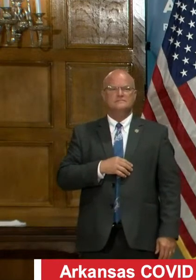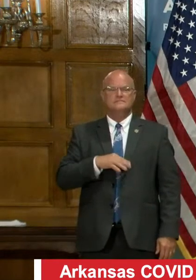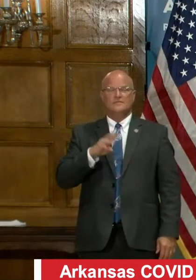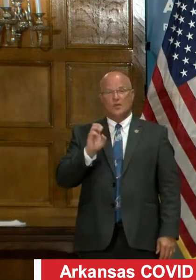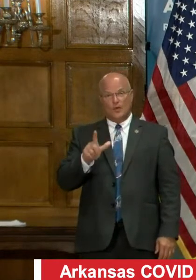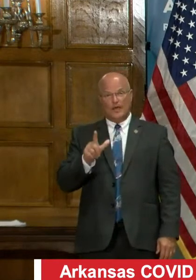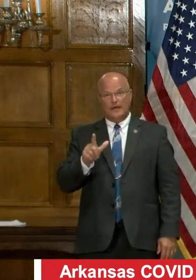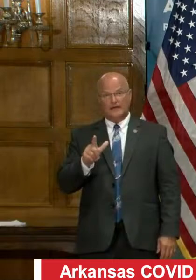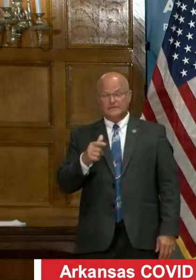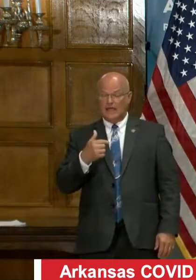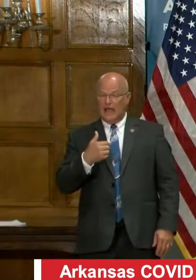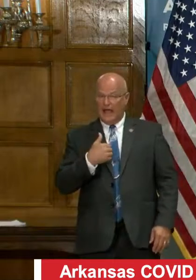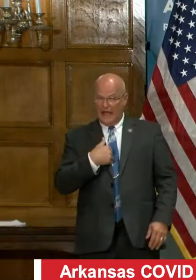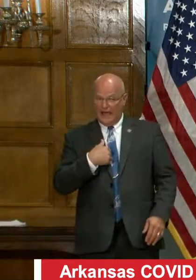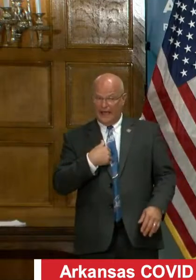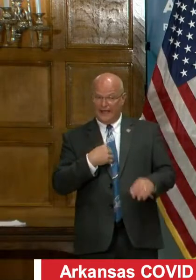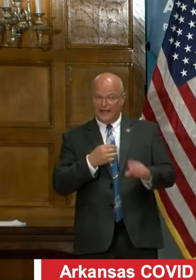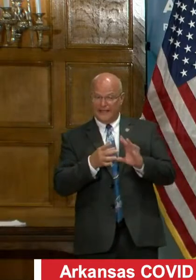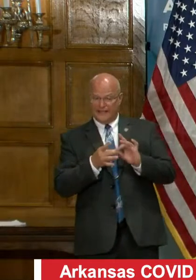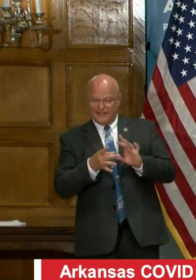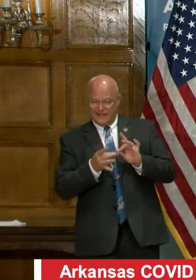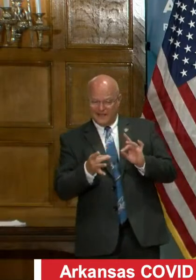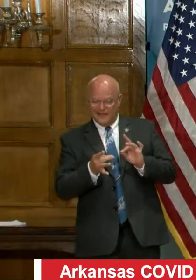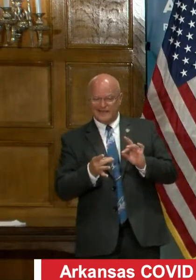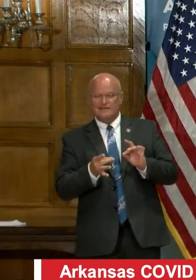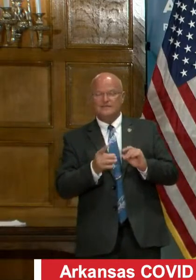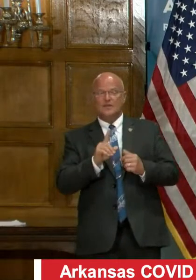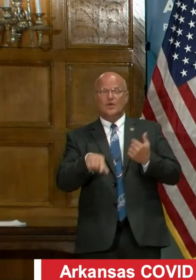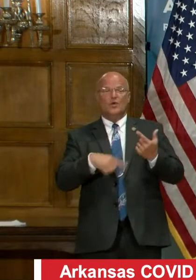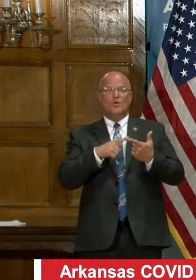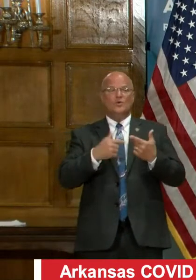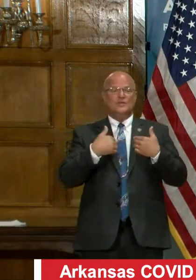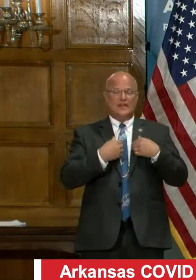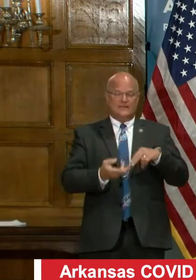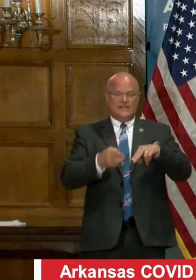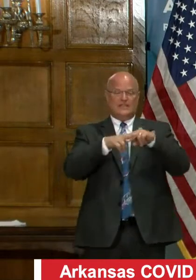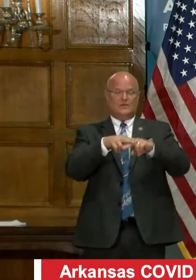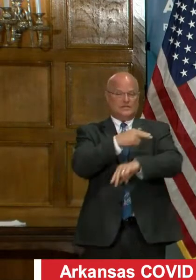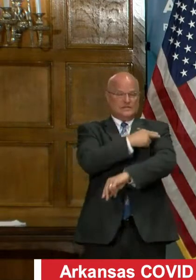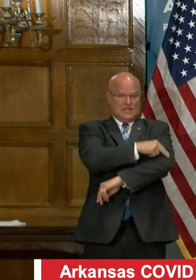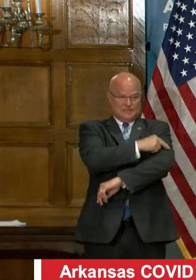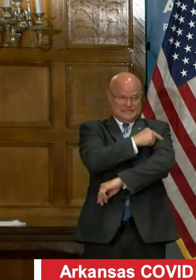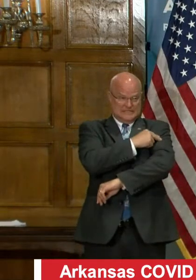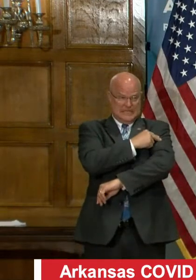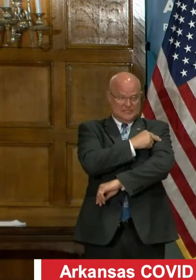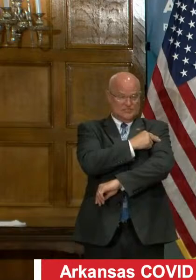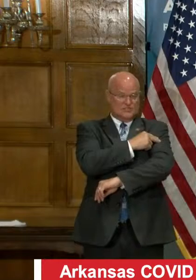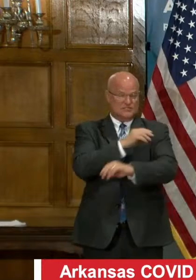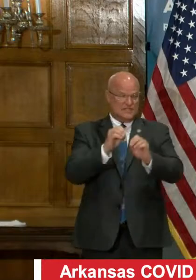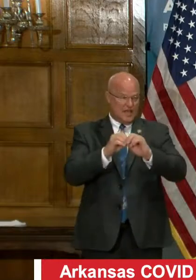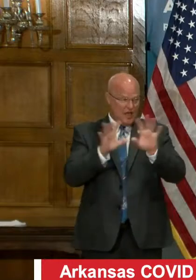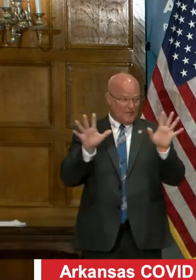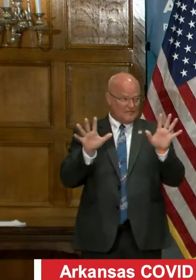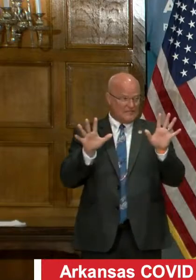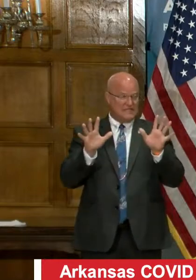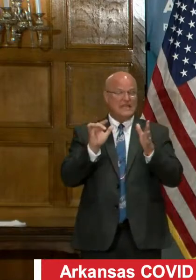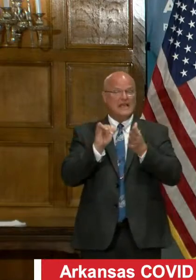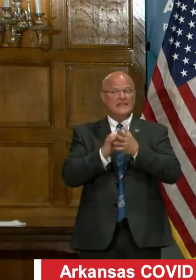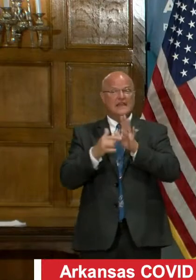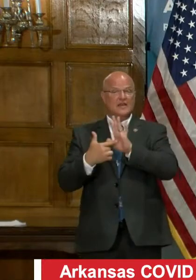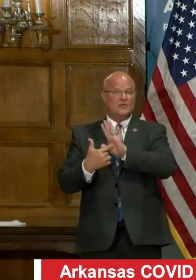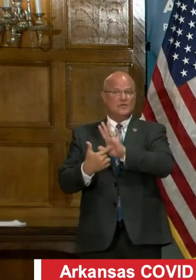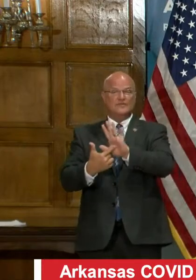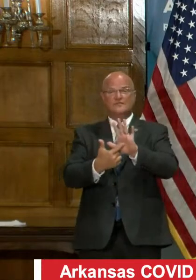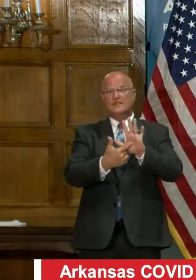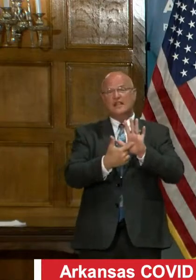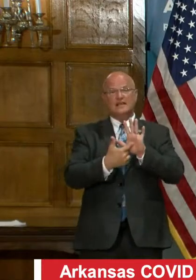Well, I could take a stab at that. Whenever you have an increase in hospitalizations, obviously that